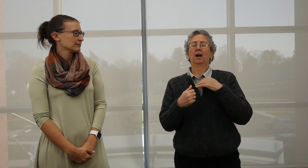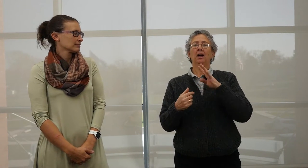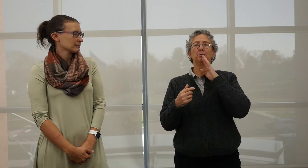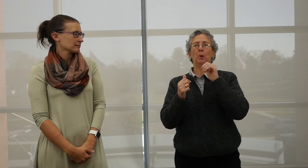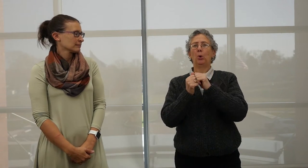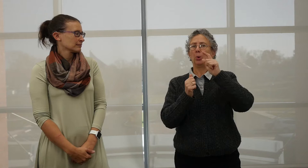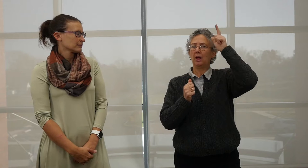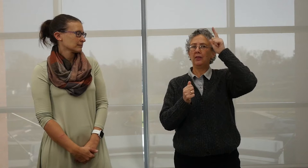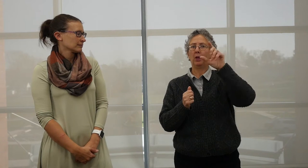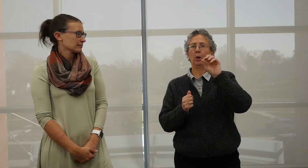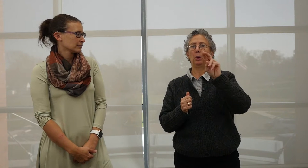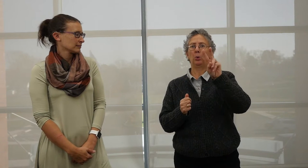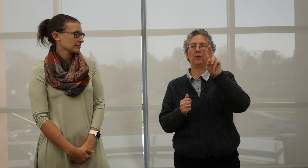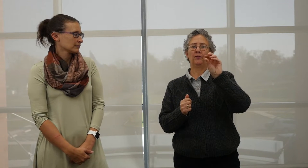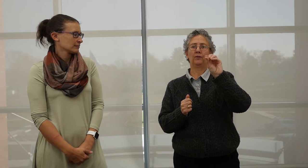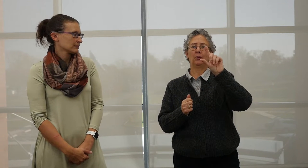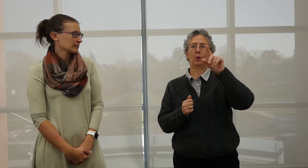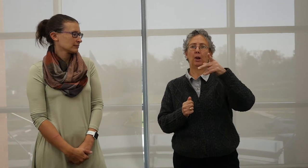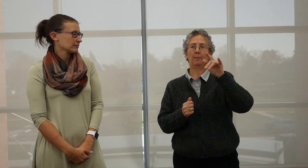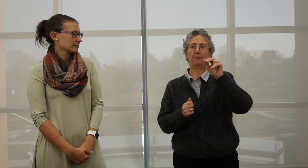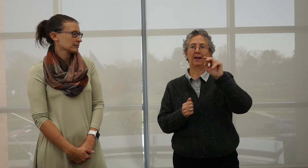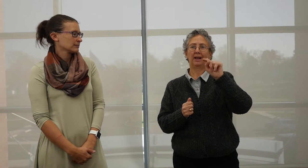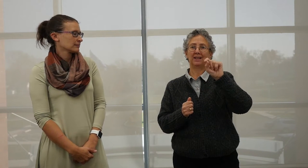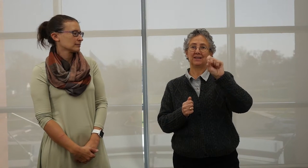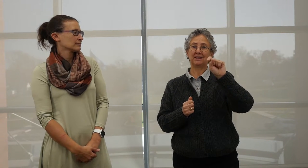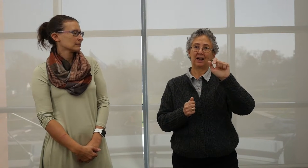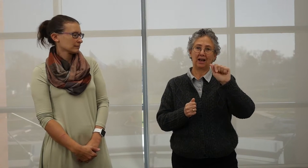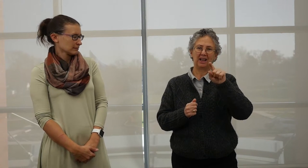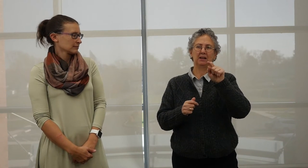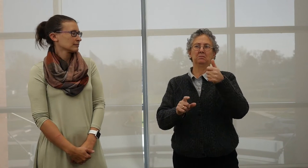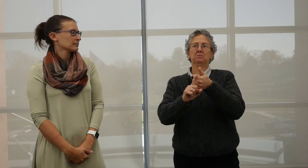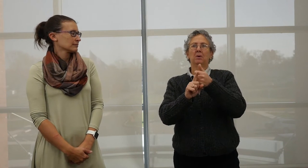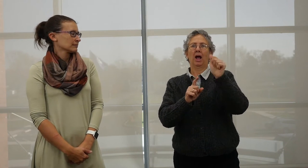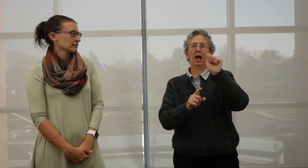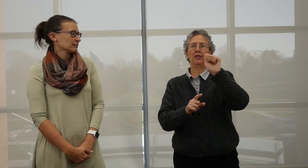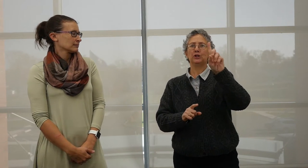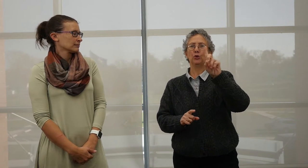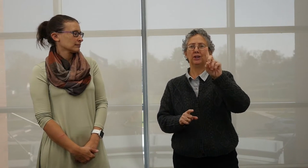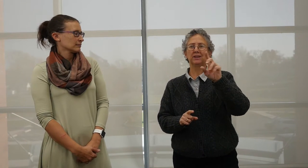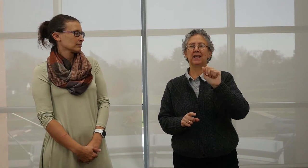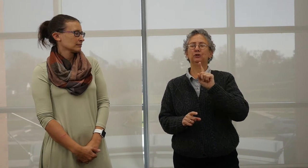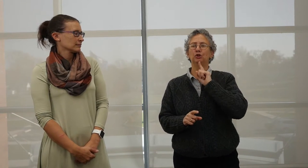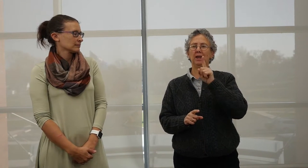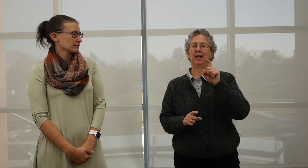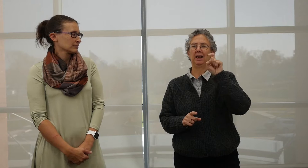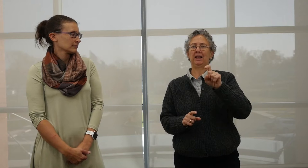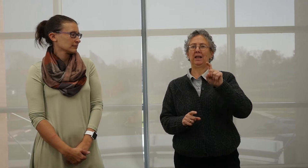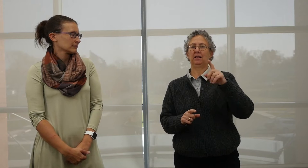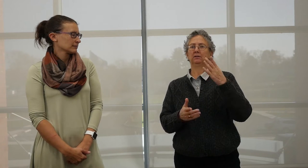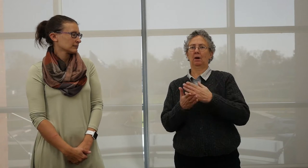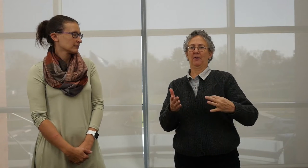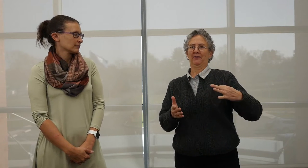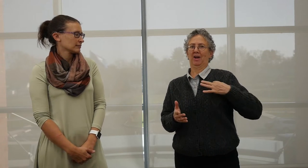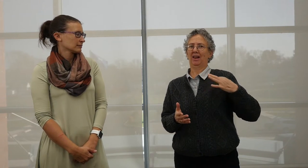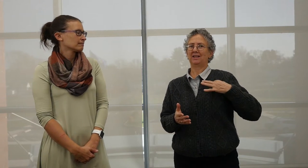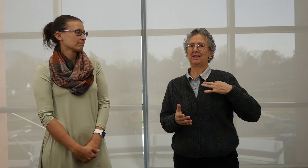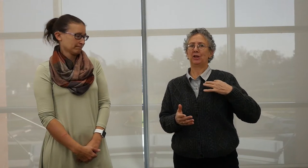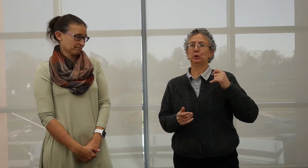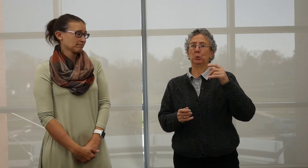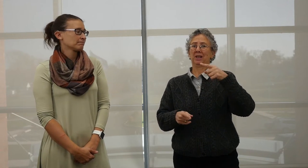large event. I know Lou Volpentesta, who is the athletic director, will need volunteers for